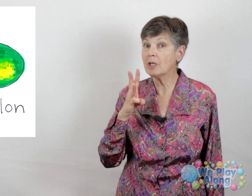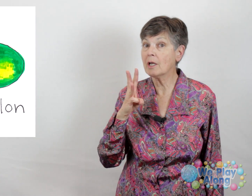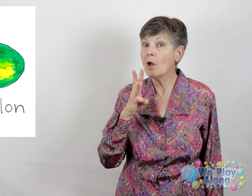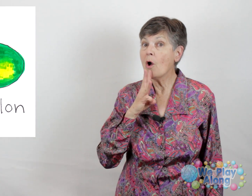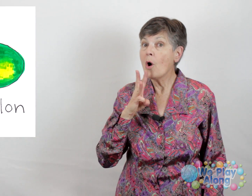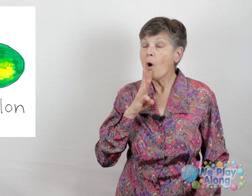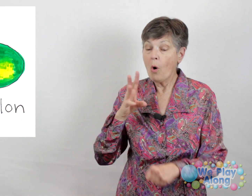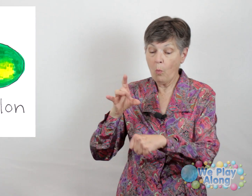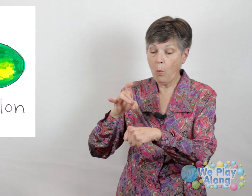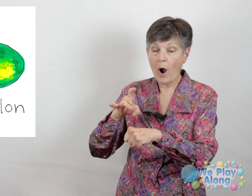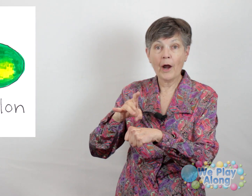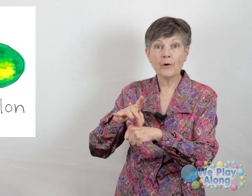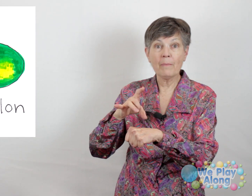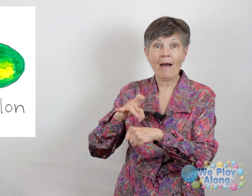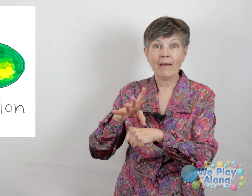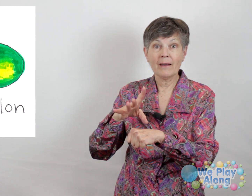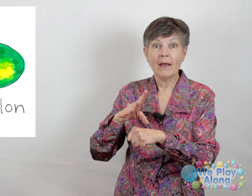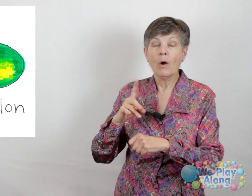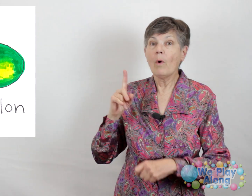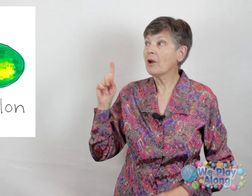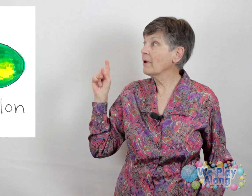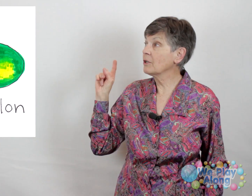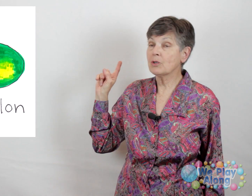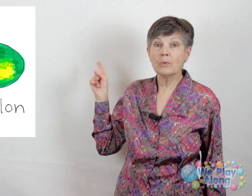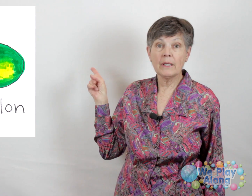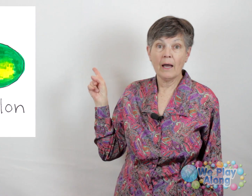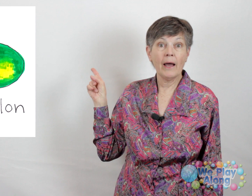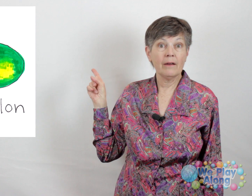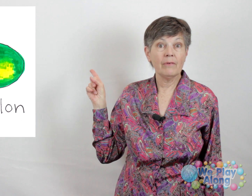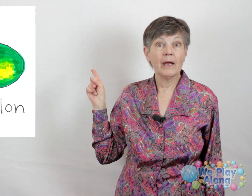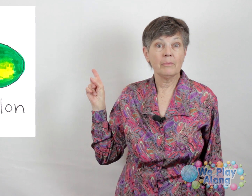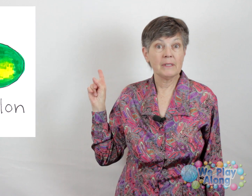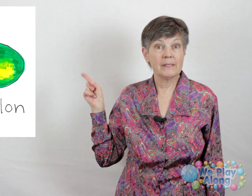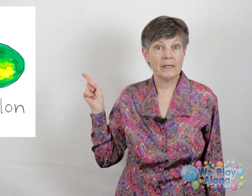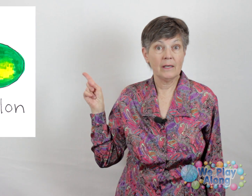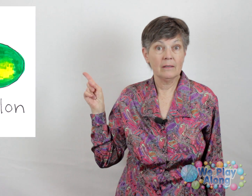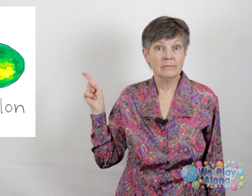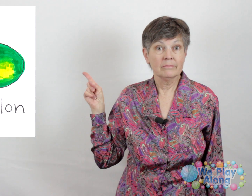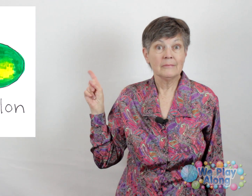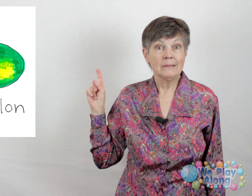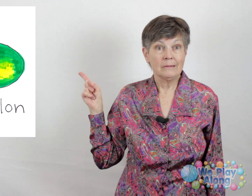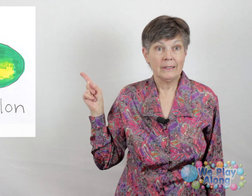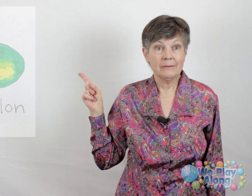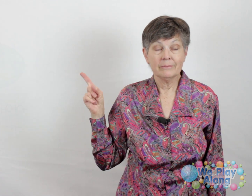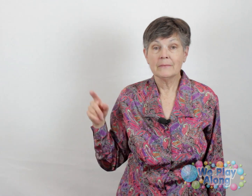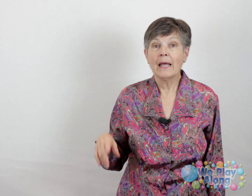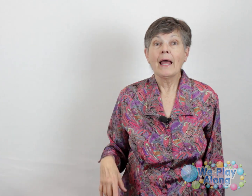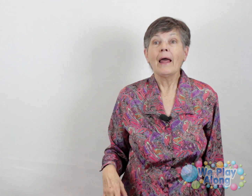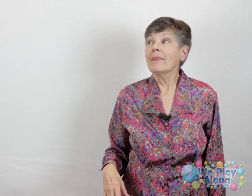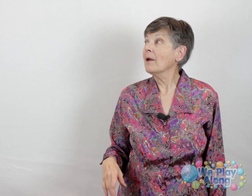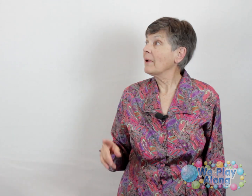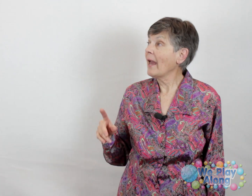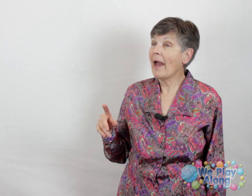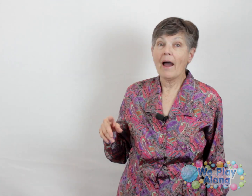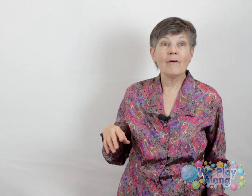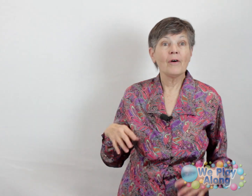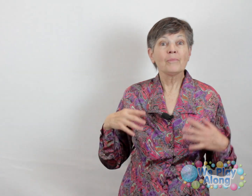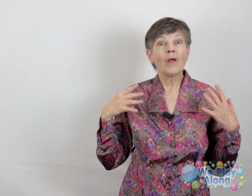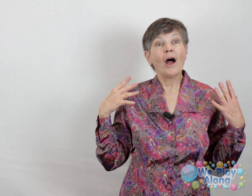chin. Watermelon. Watermelons are really high in vitamin C. All right? Then we have